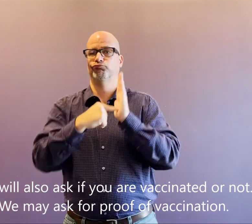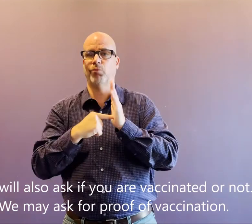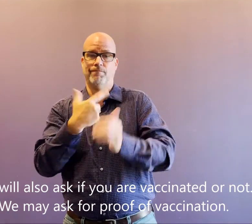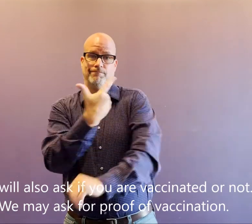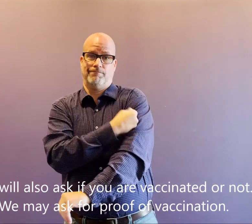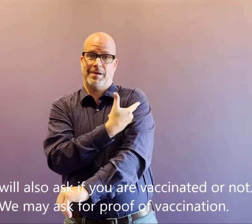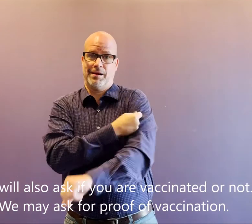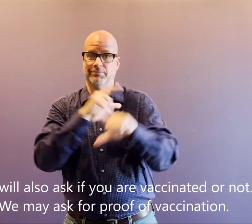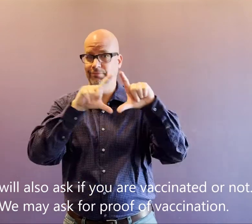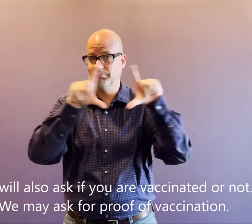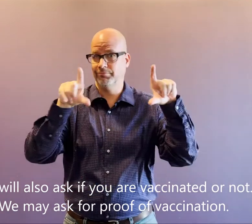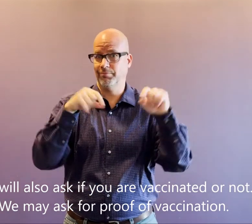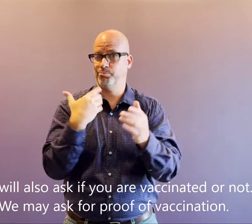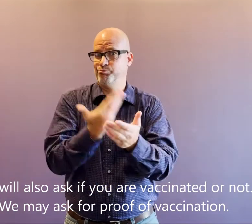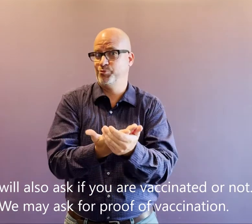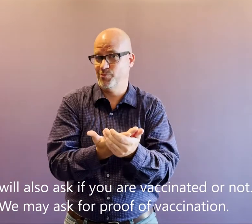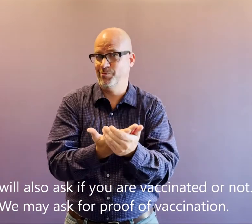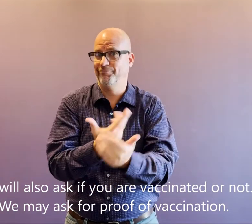We may ask for proof of vaccination.